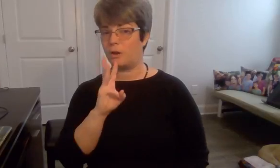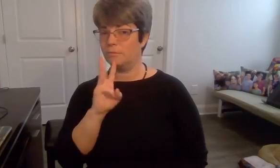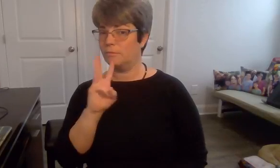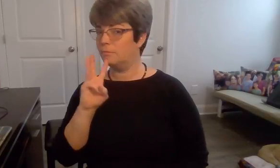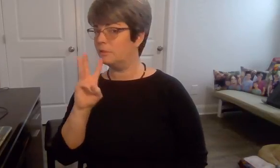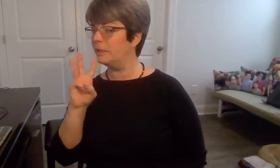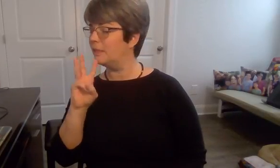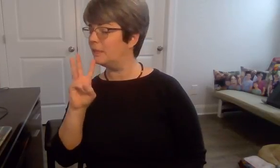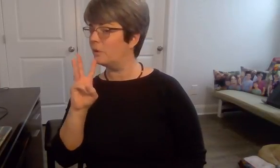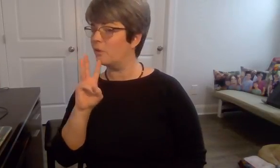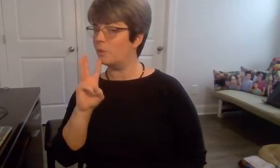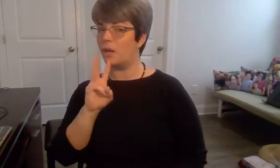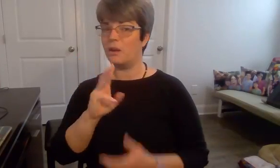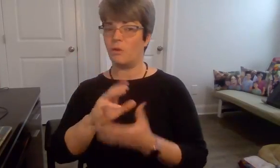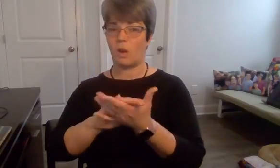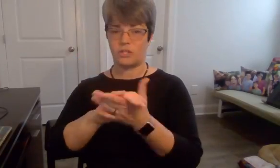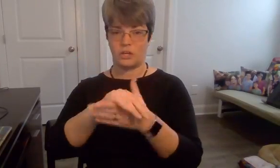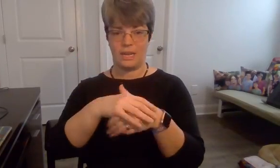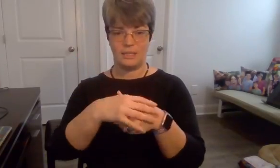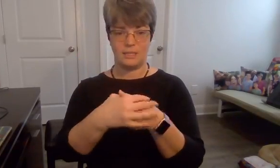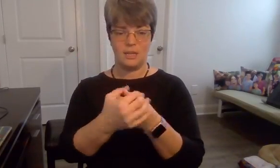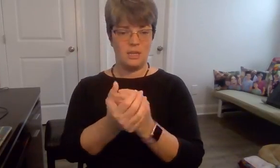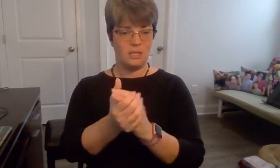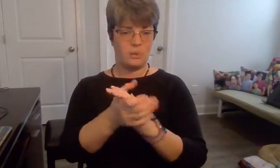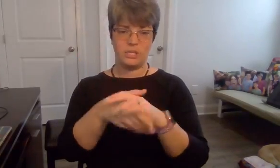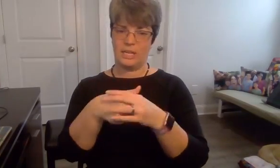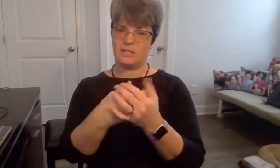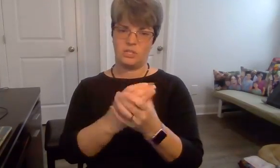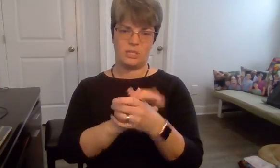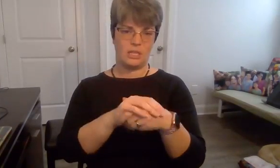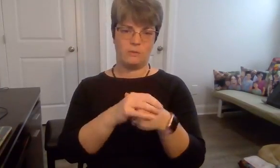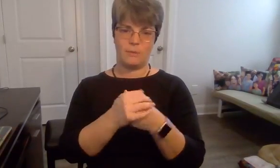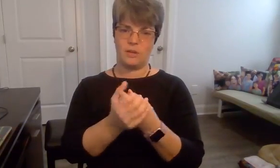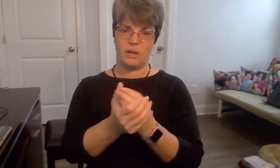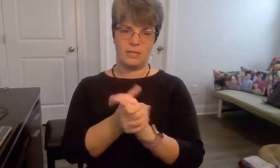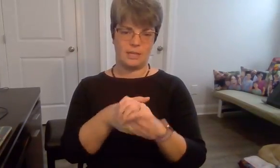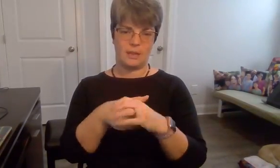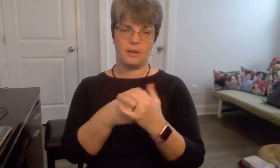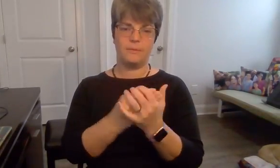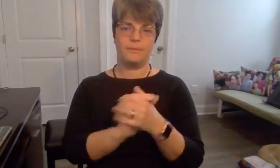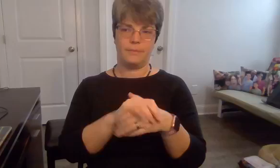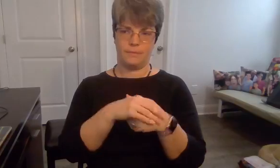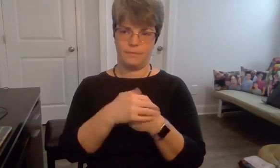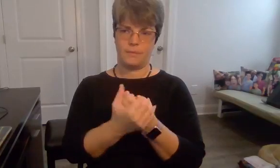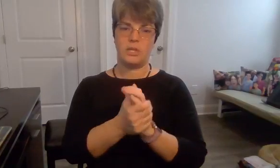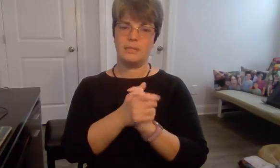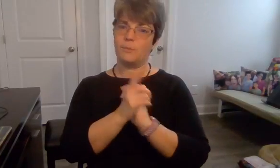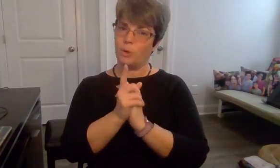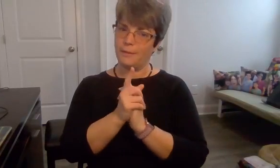Water, if we need to go to the water to wash our hands. So wash hands is just like you're rubbing your hands together. Wash hands. Important these